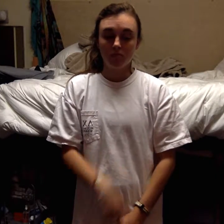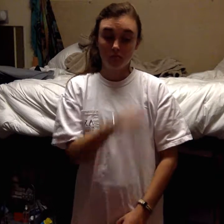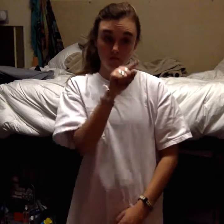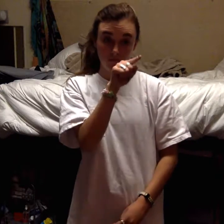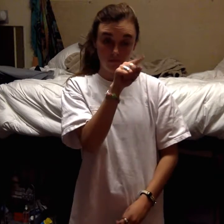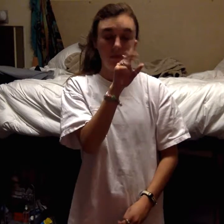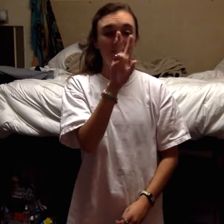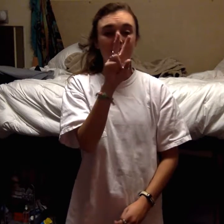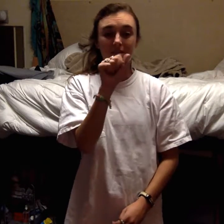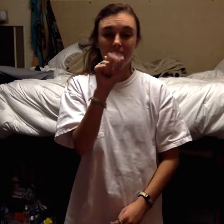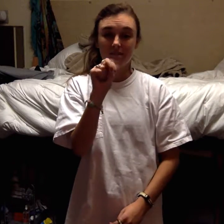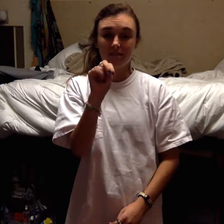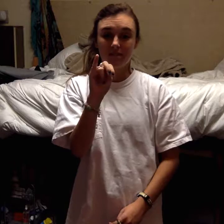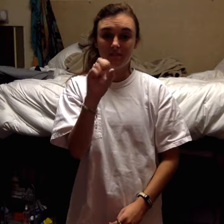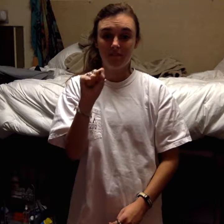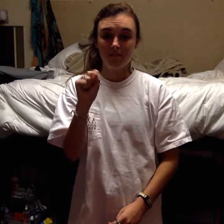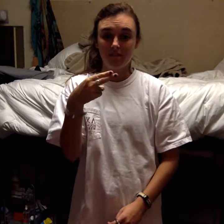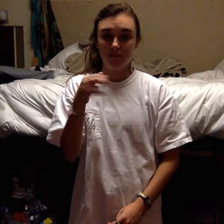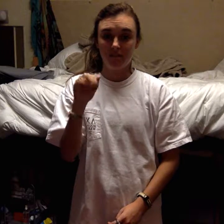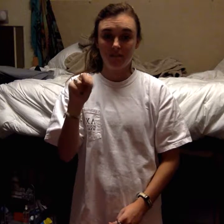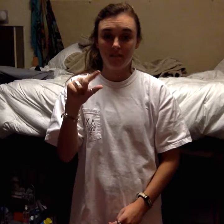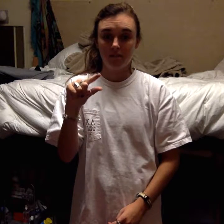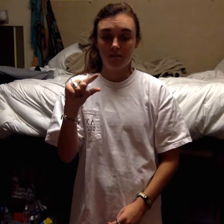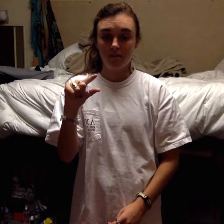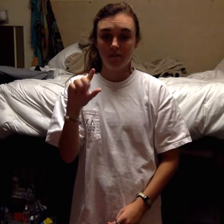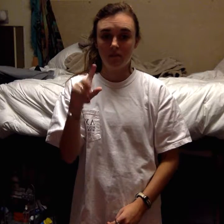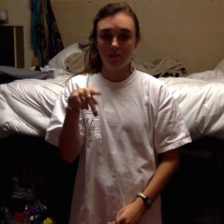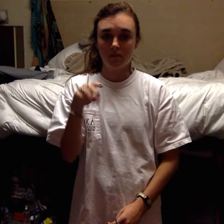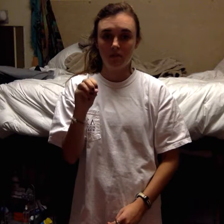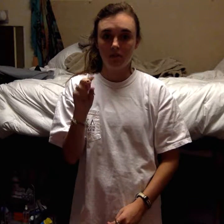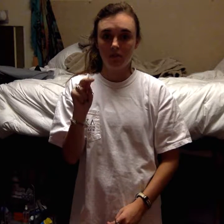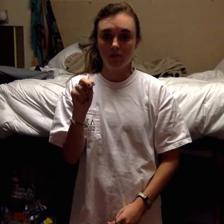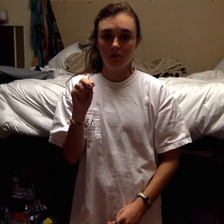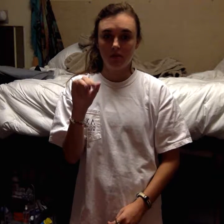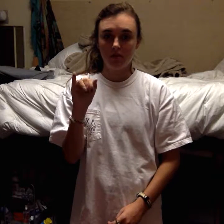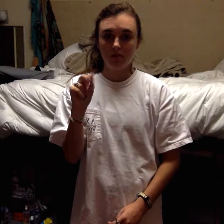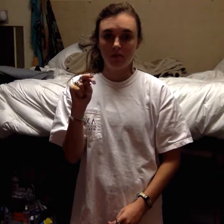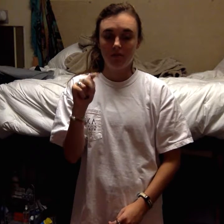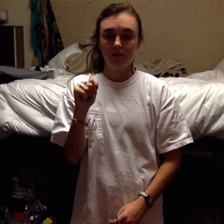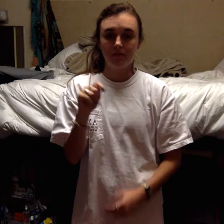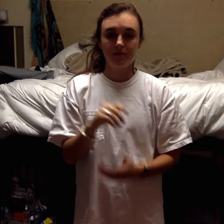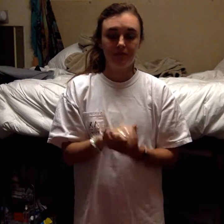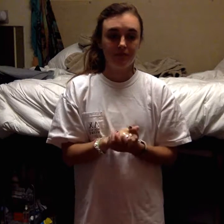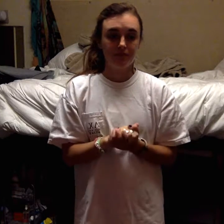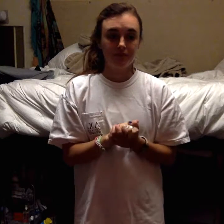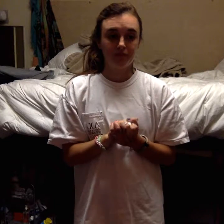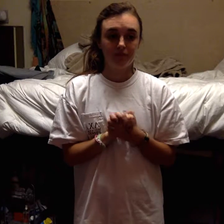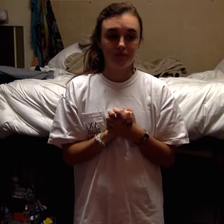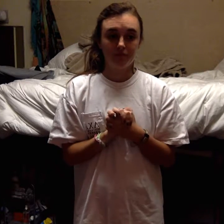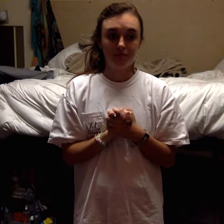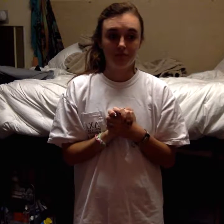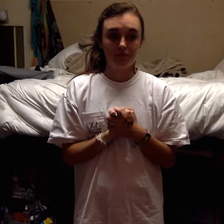Vanishing point. Very good. So right underneath it, very, very, very little lettering, VP, and we don't mean Vice